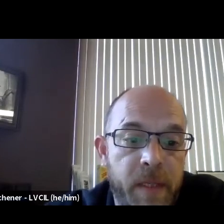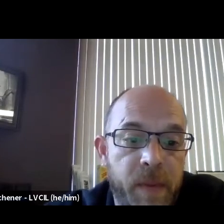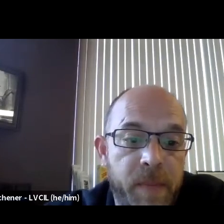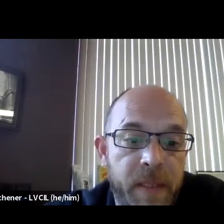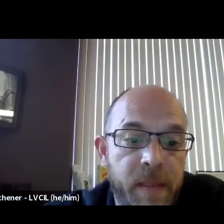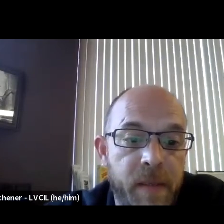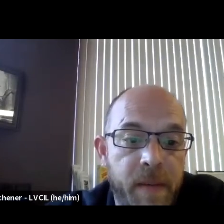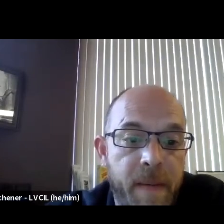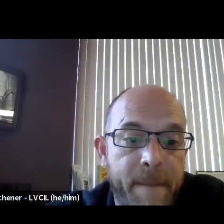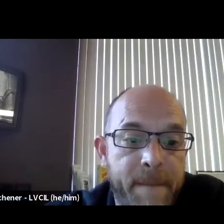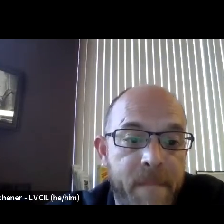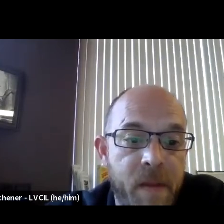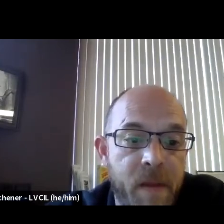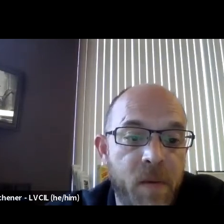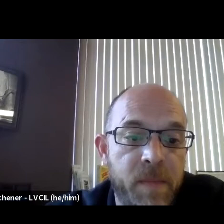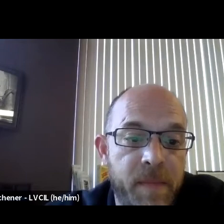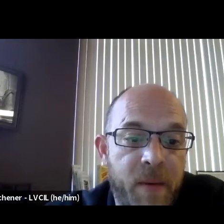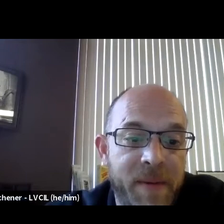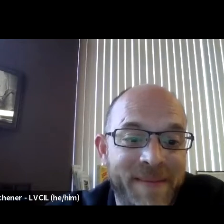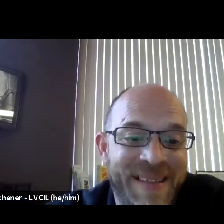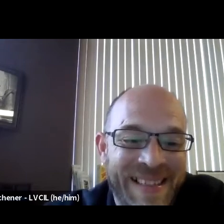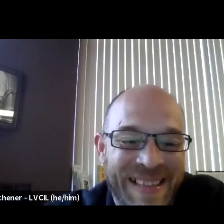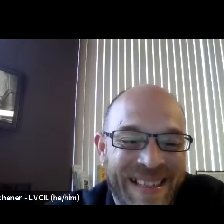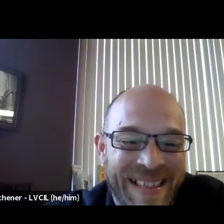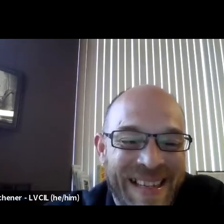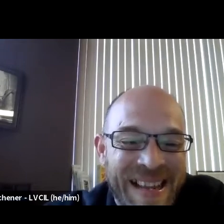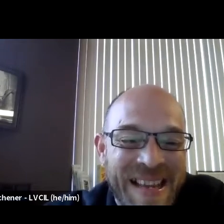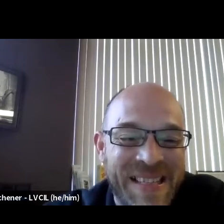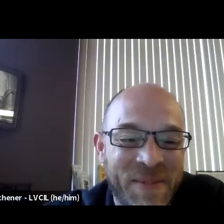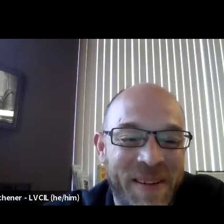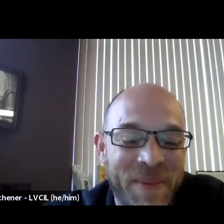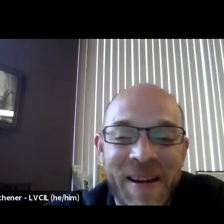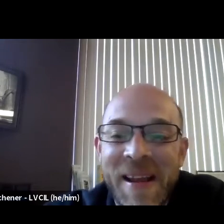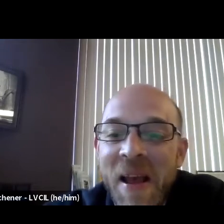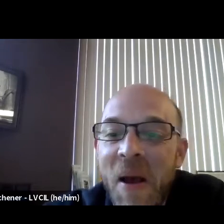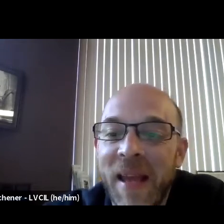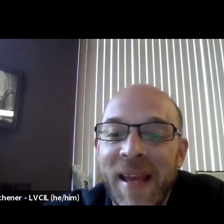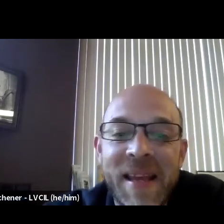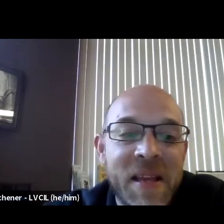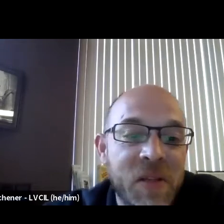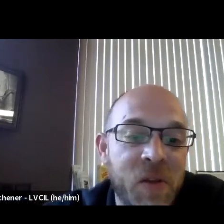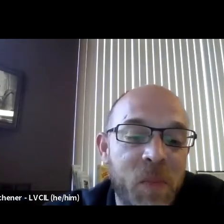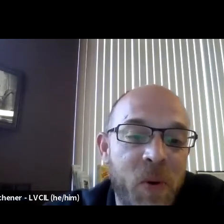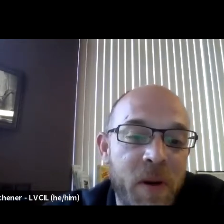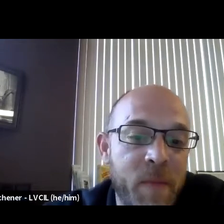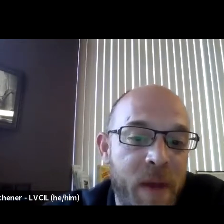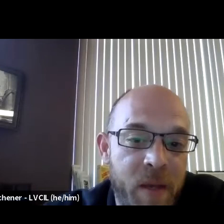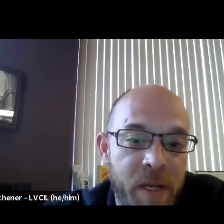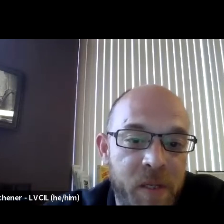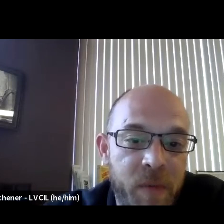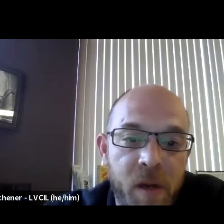Oh, next one, please. Oh, back one. This is the fun part. Okay, so